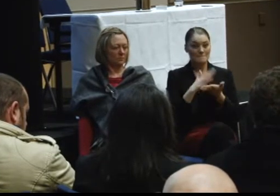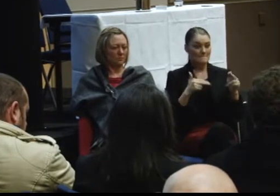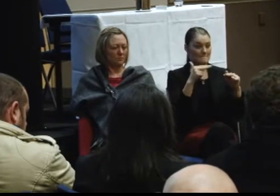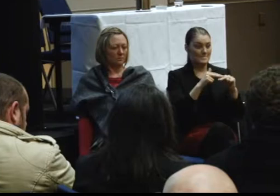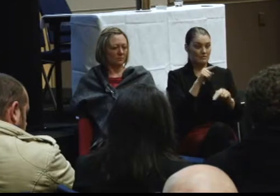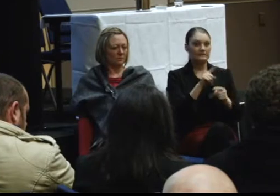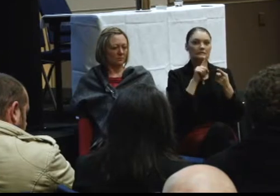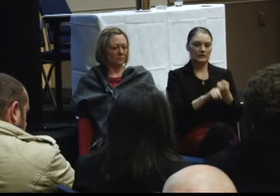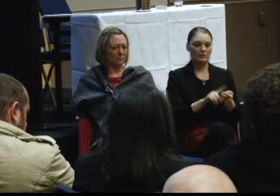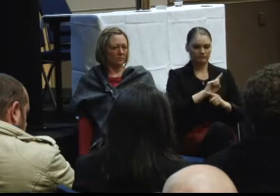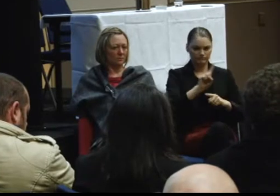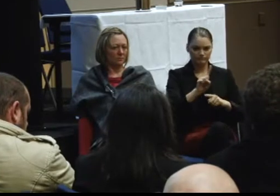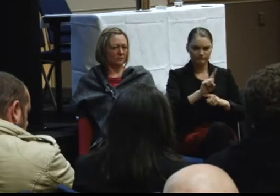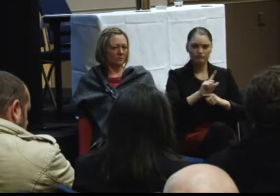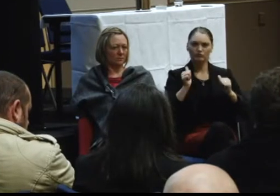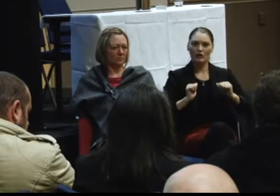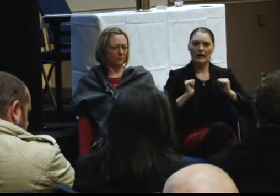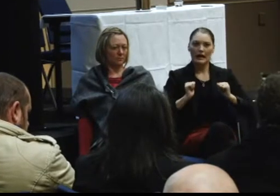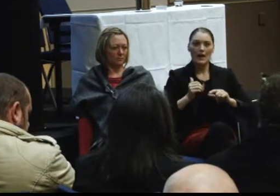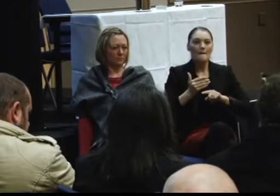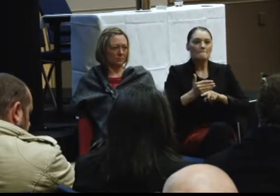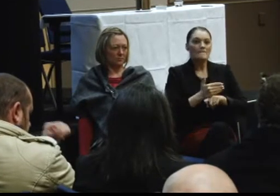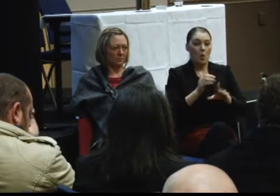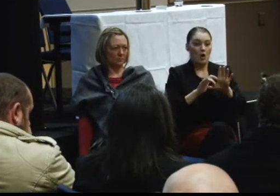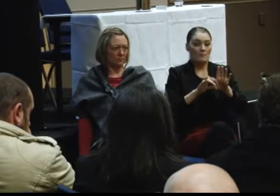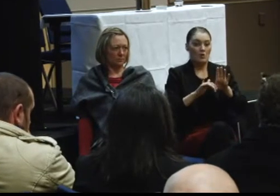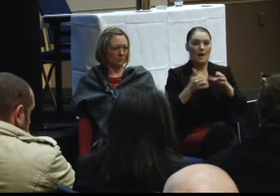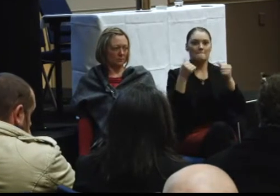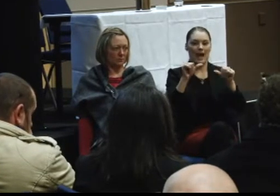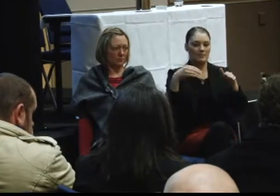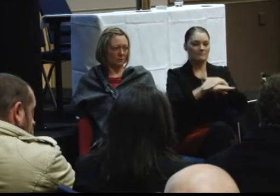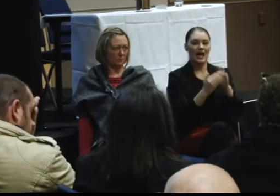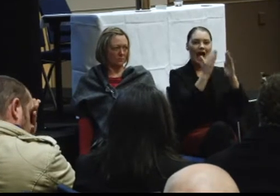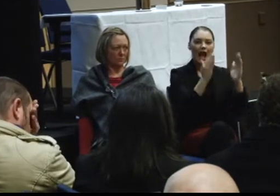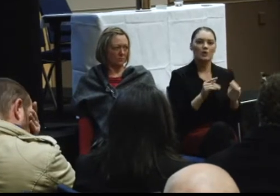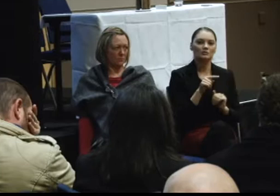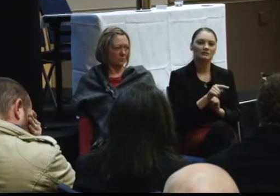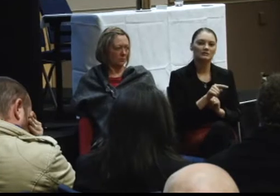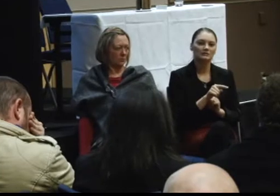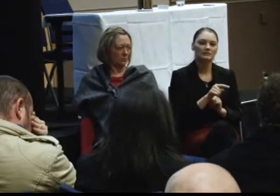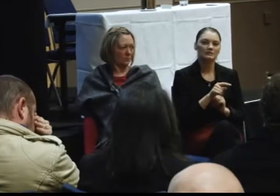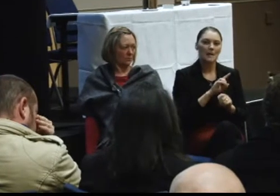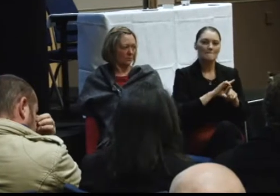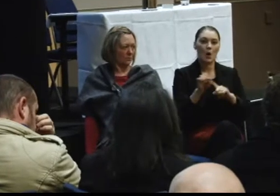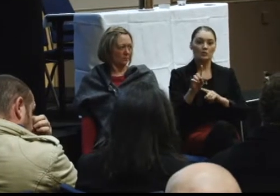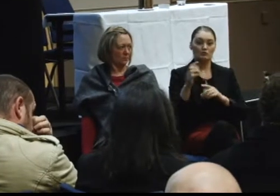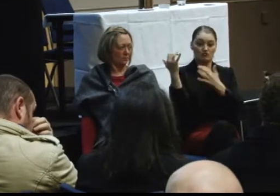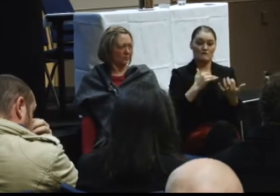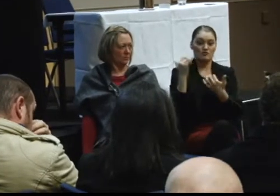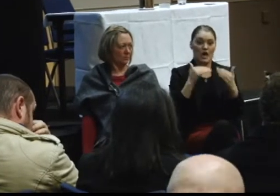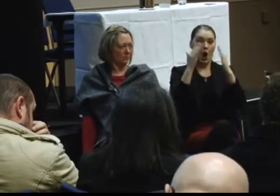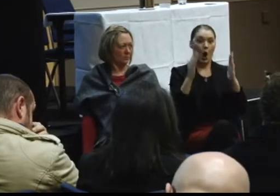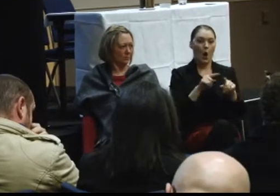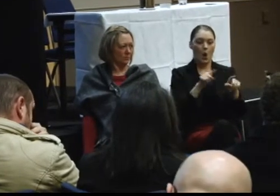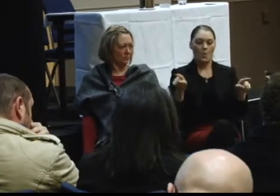still come to training before the computer goes home, I would say that in a majority of the refugee households that